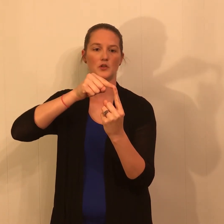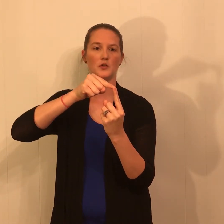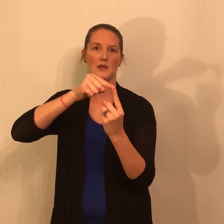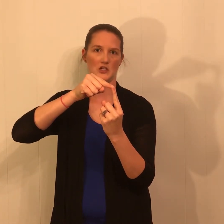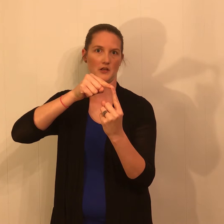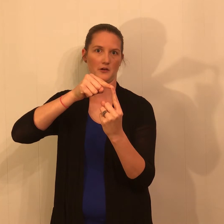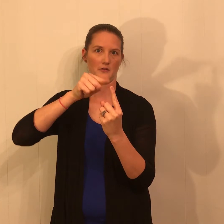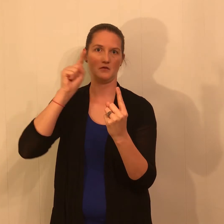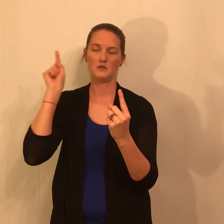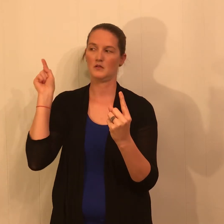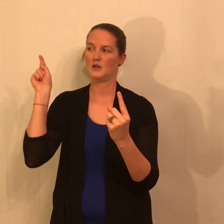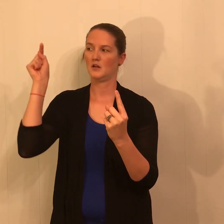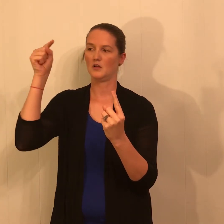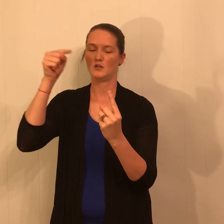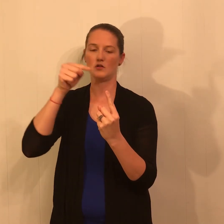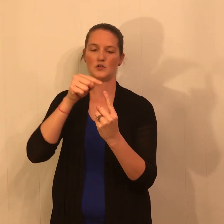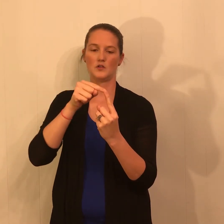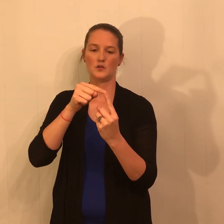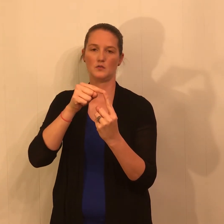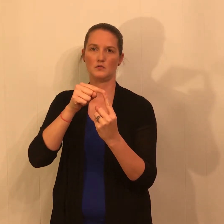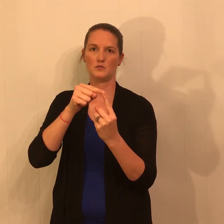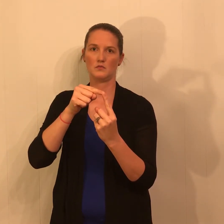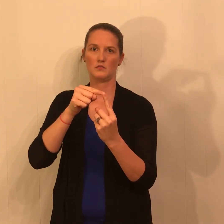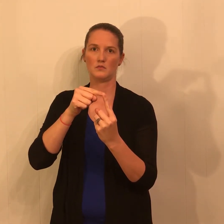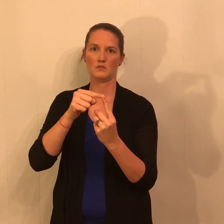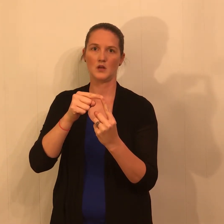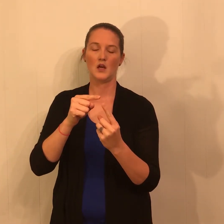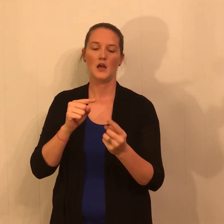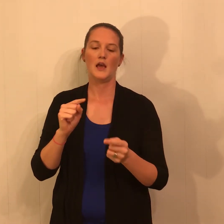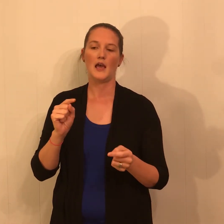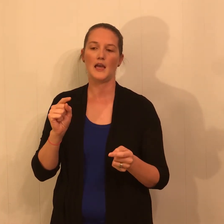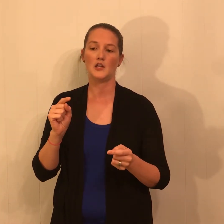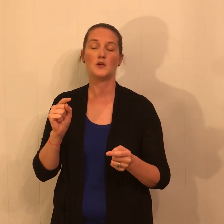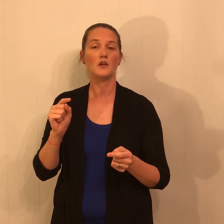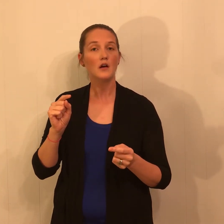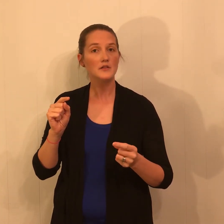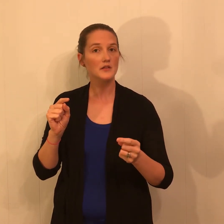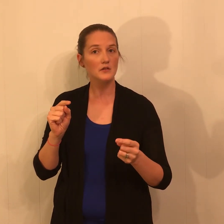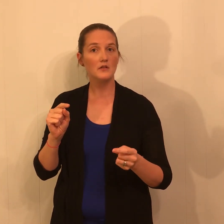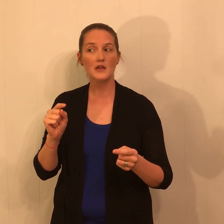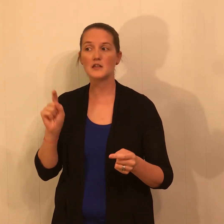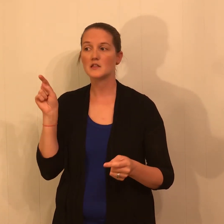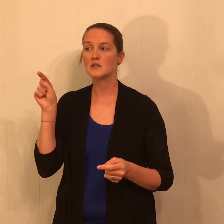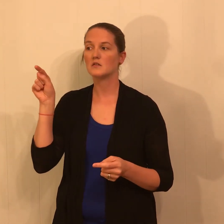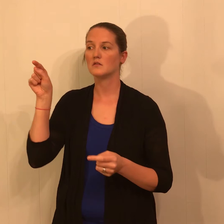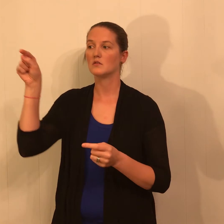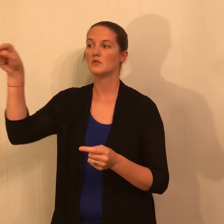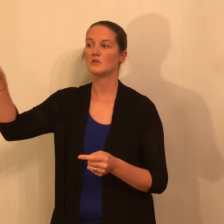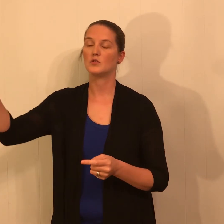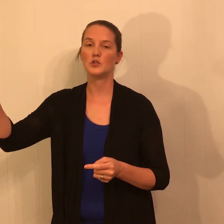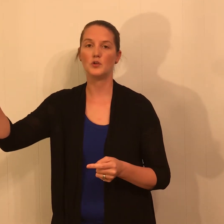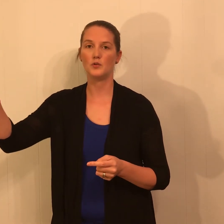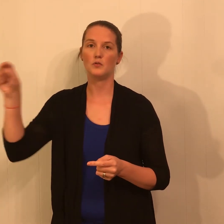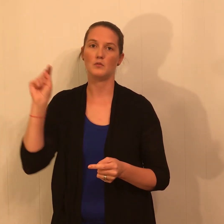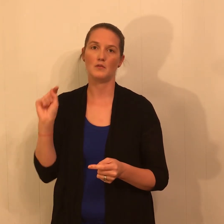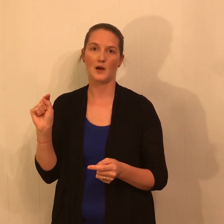each other. 2. And you can also do this to that